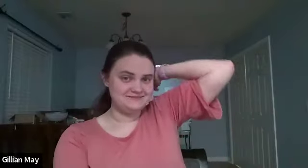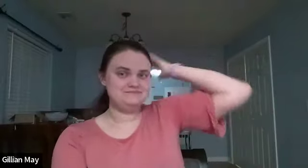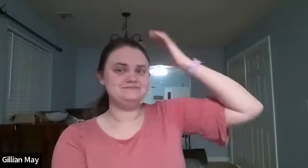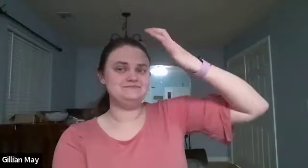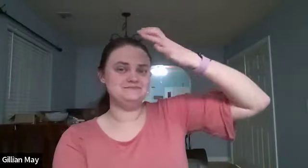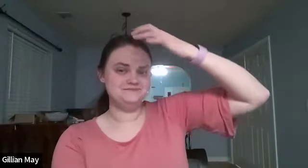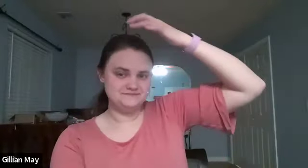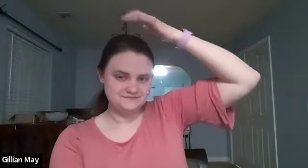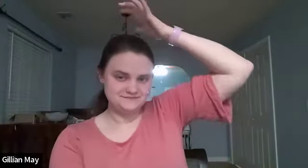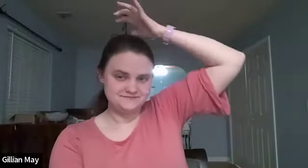lion.